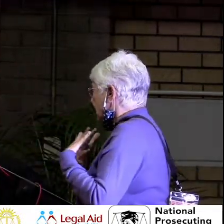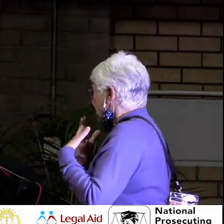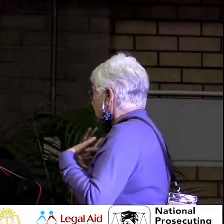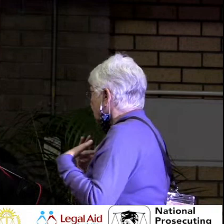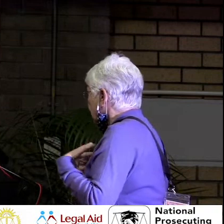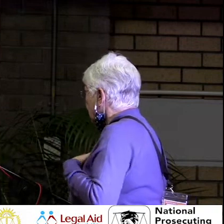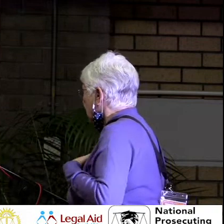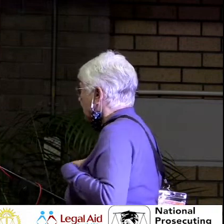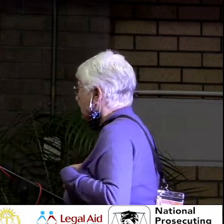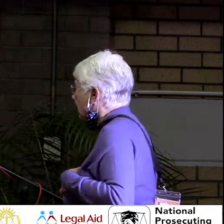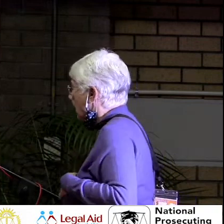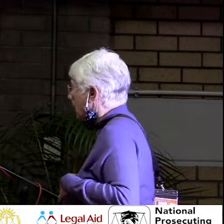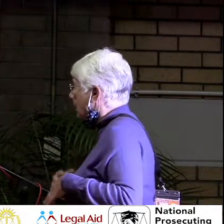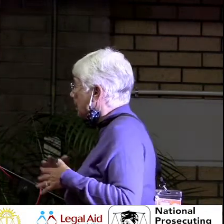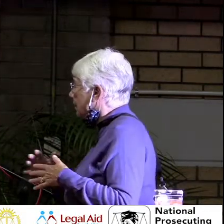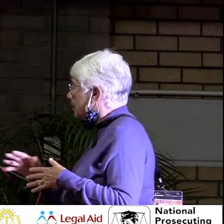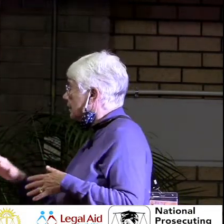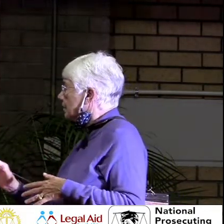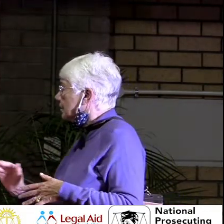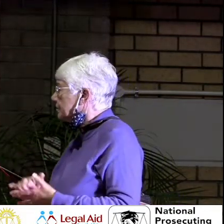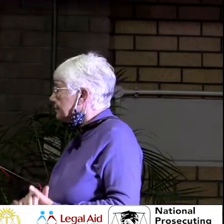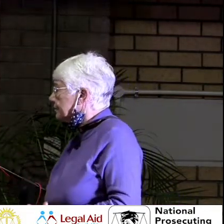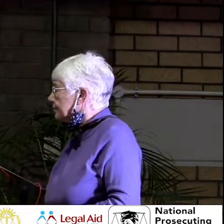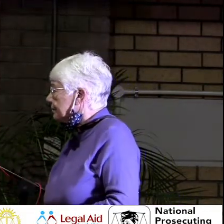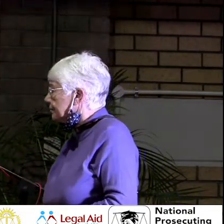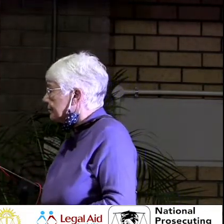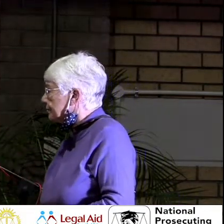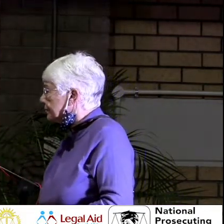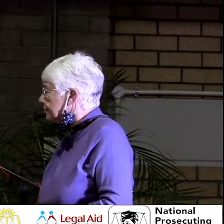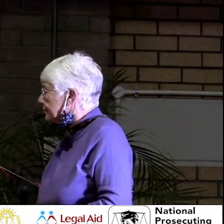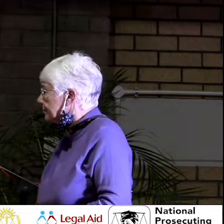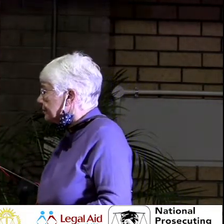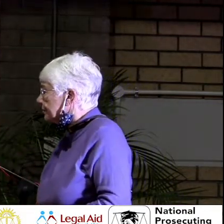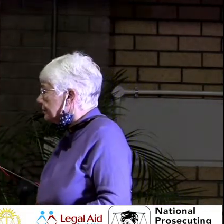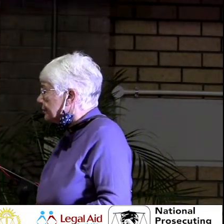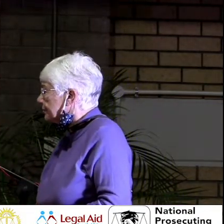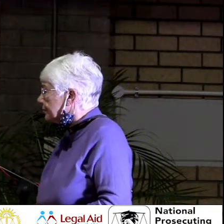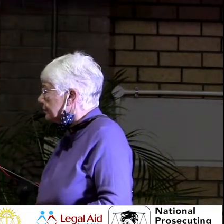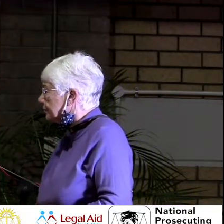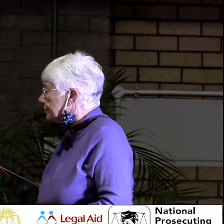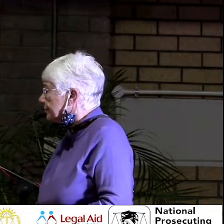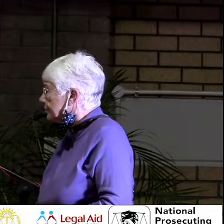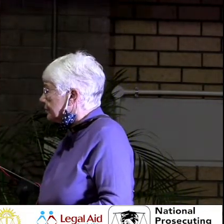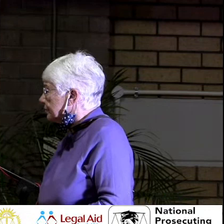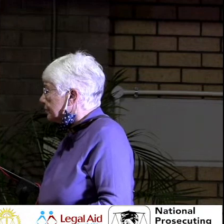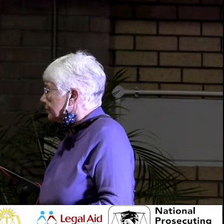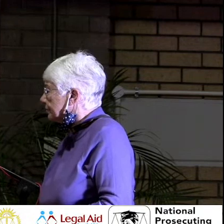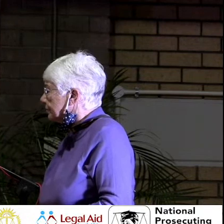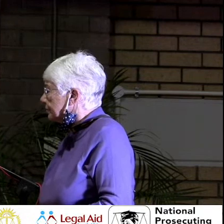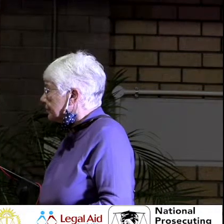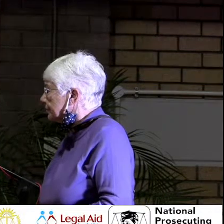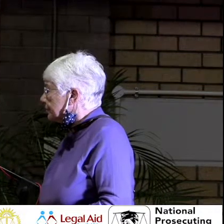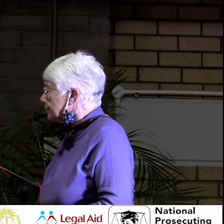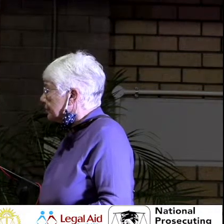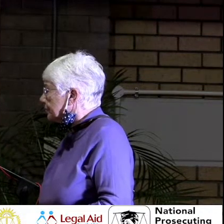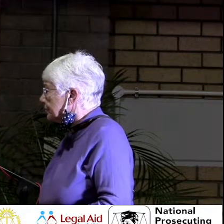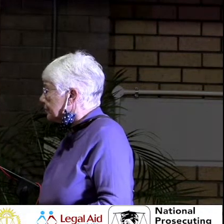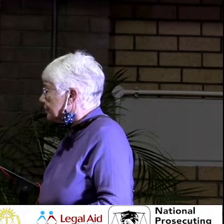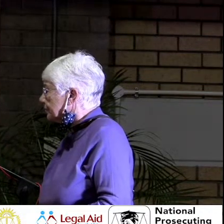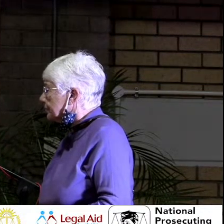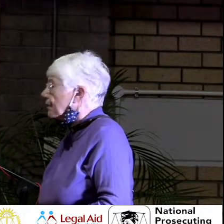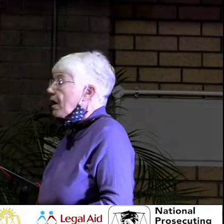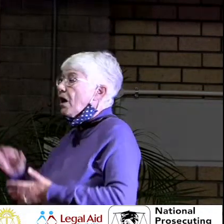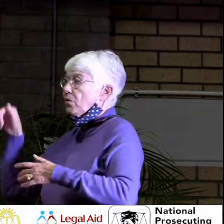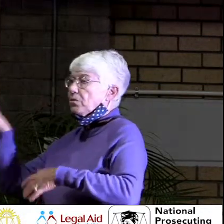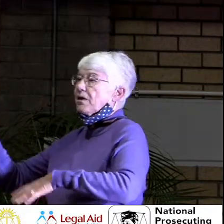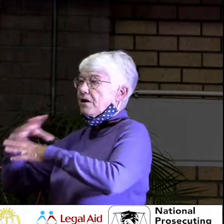All right. So, Deputy Minister, DG, colleagues, we've come to an end on our side,